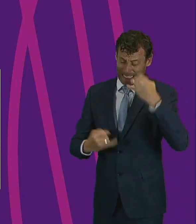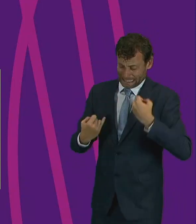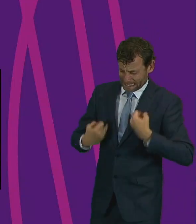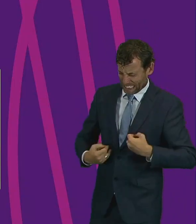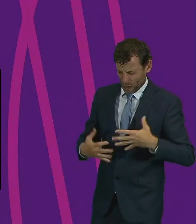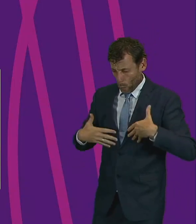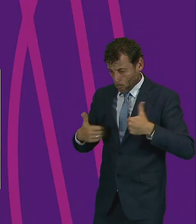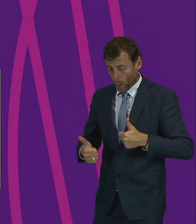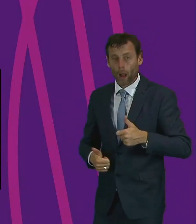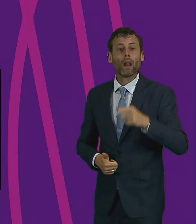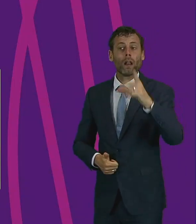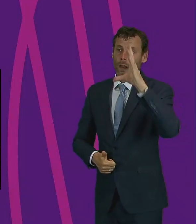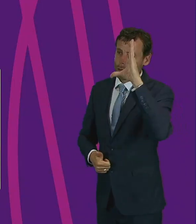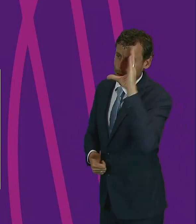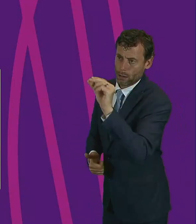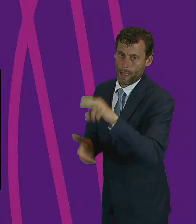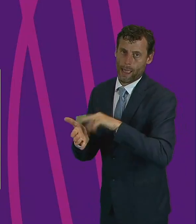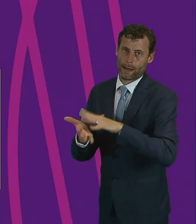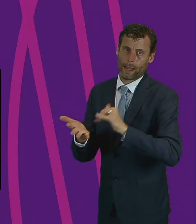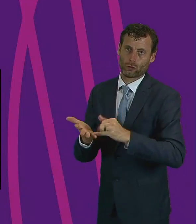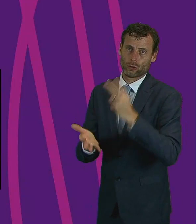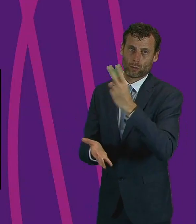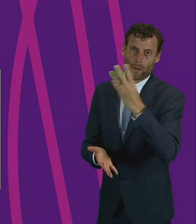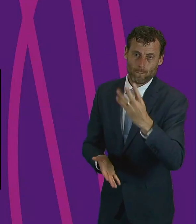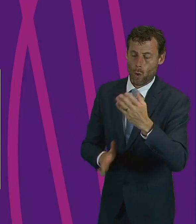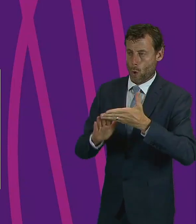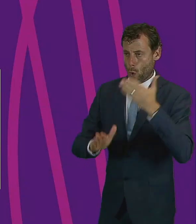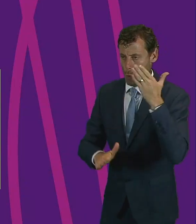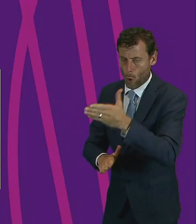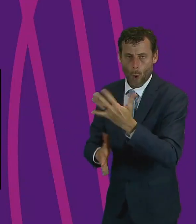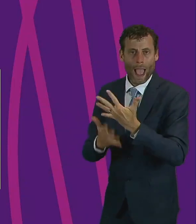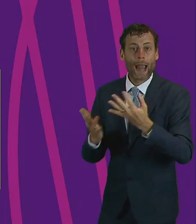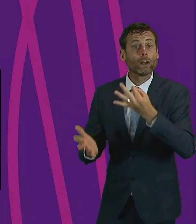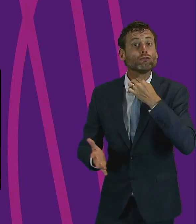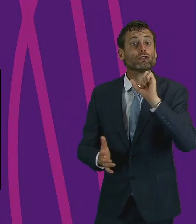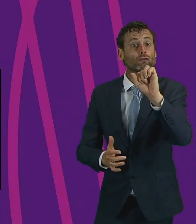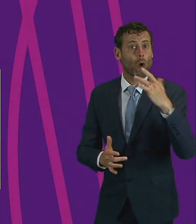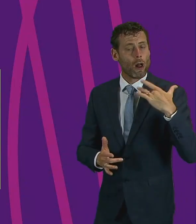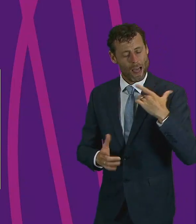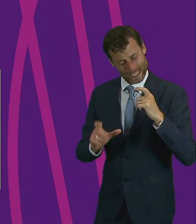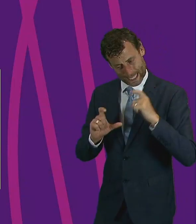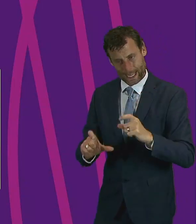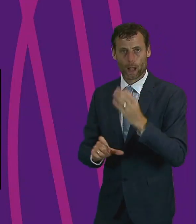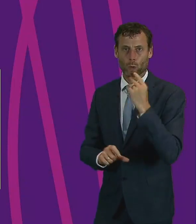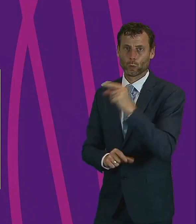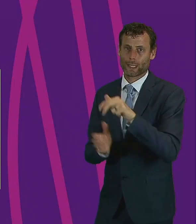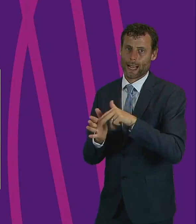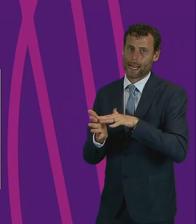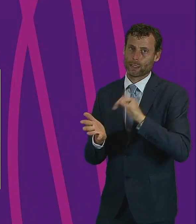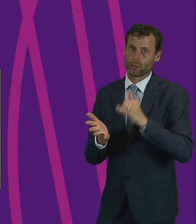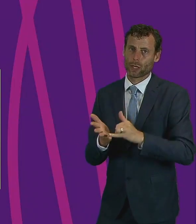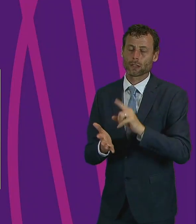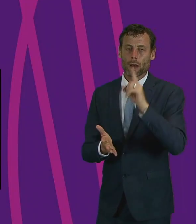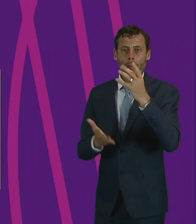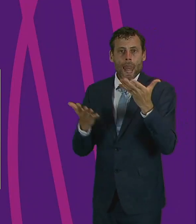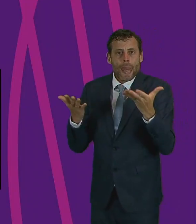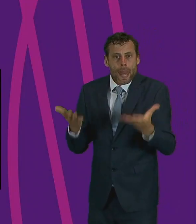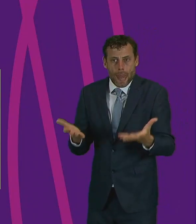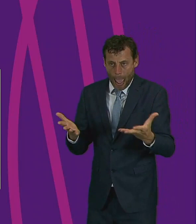attend hospital if their illness is immediate or life-threatening. As we move into this phased return to some semblance